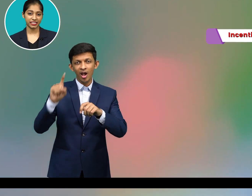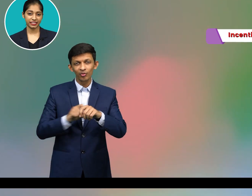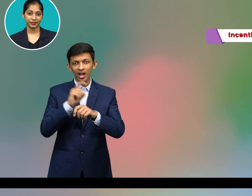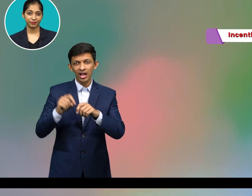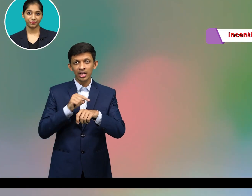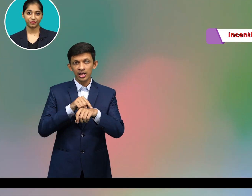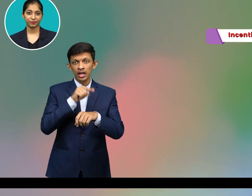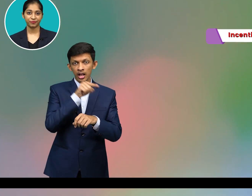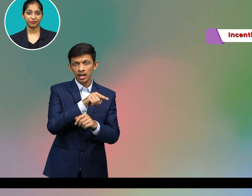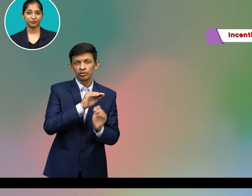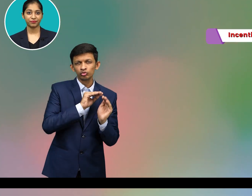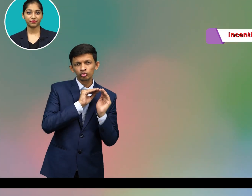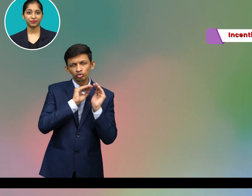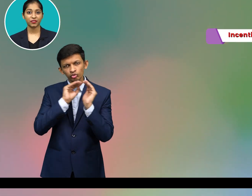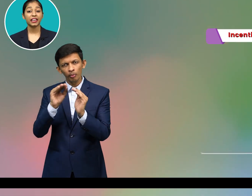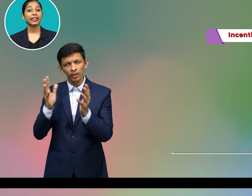Incentives.